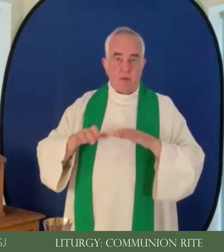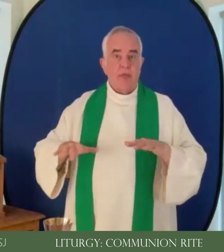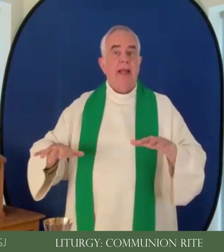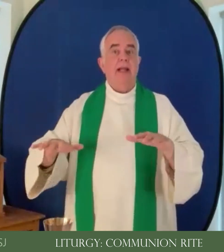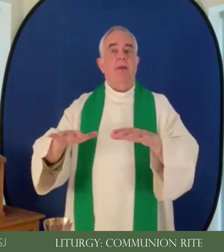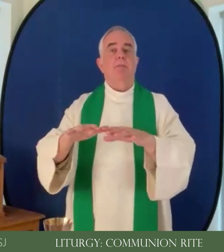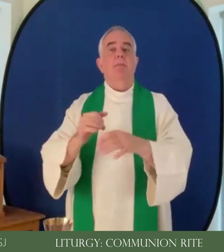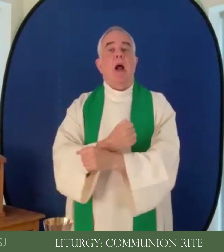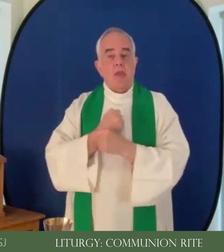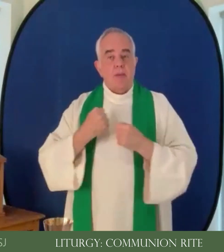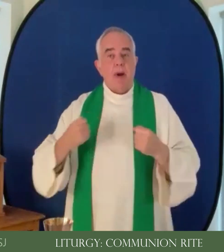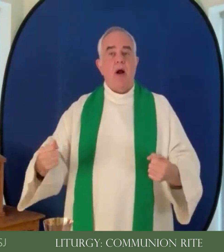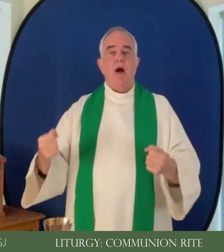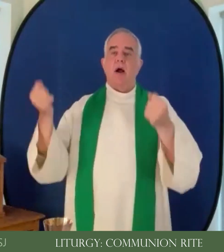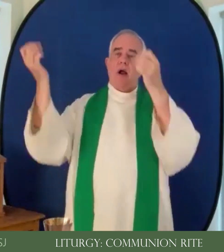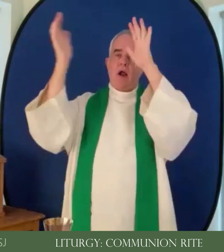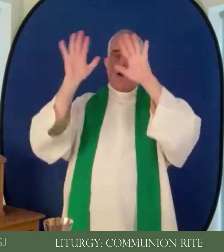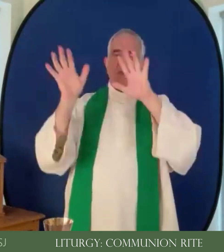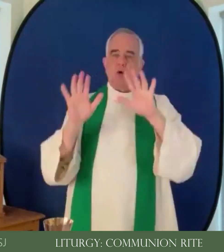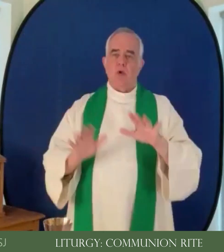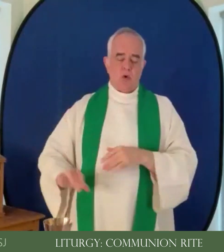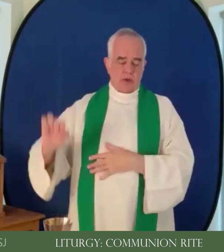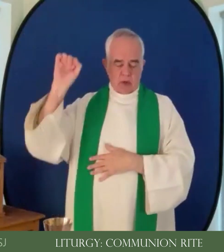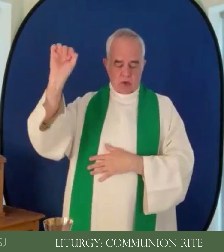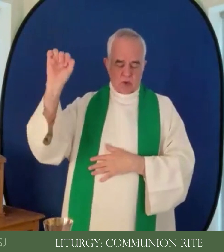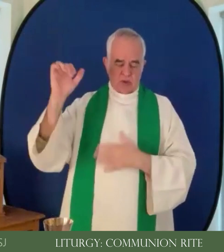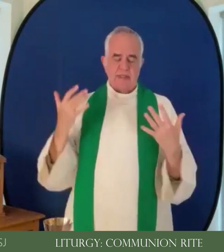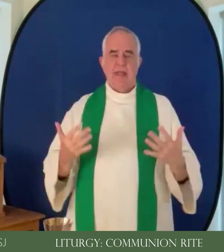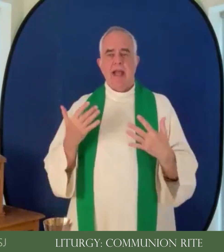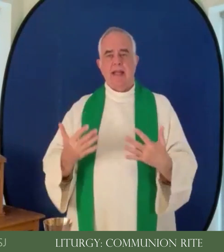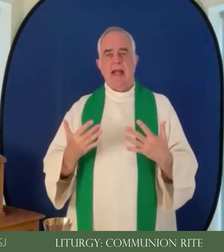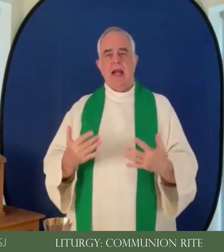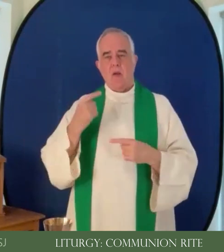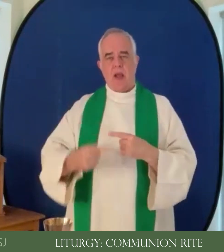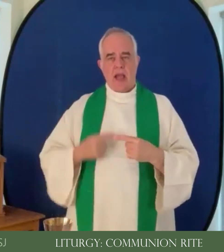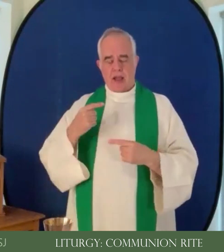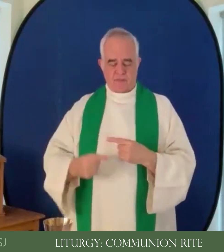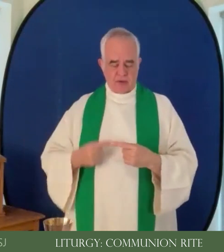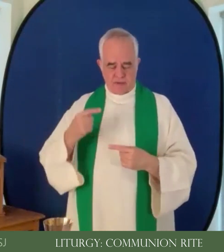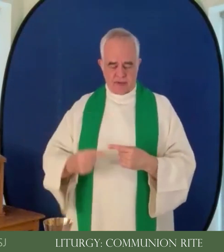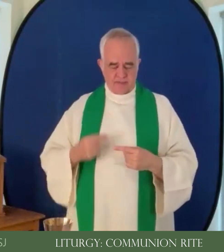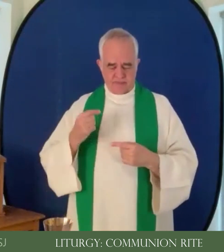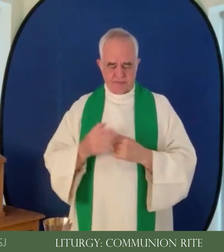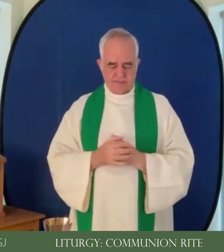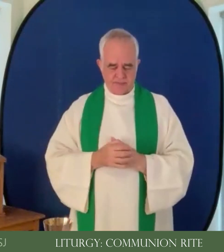For the kingdom, the power, and the glory are yours, now and forever.